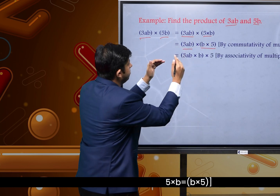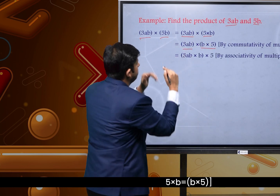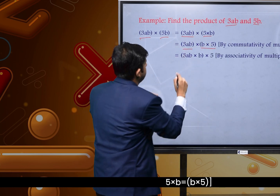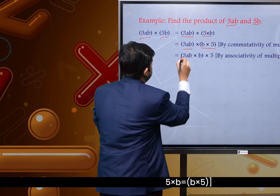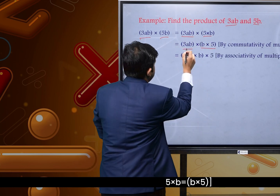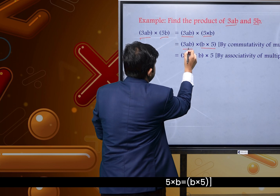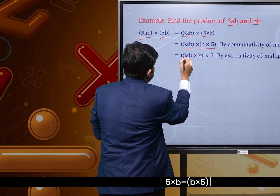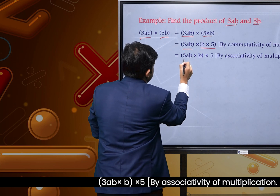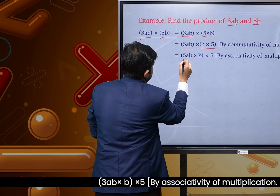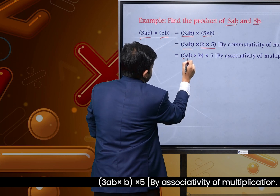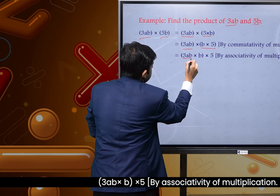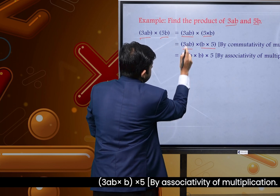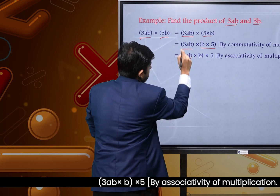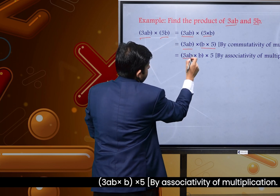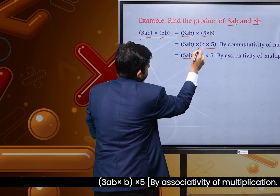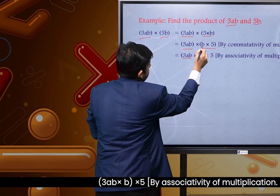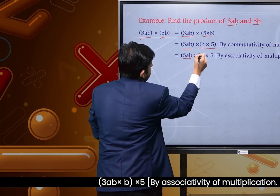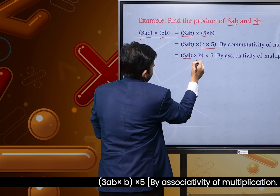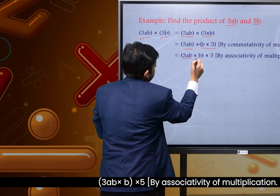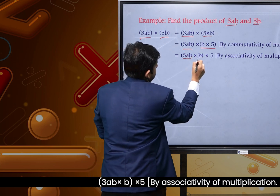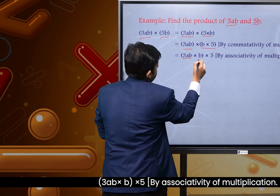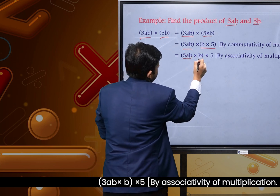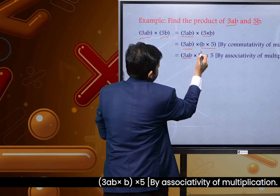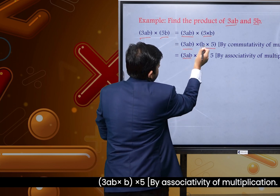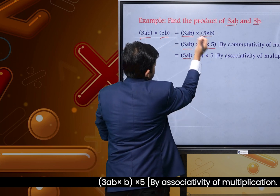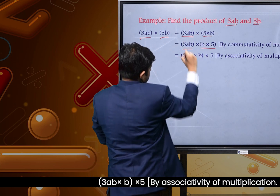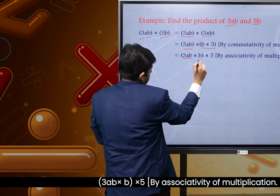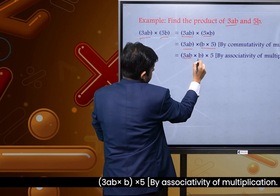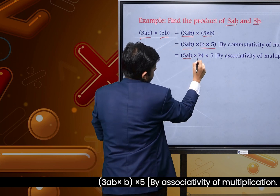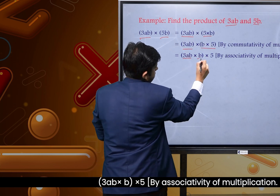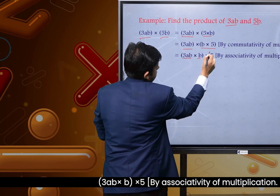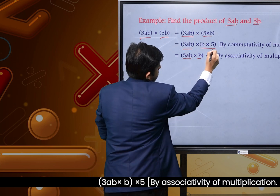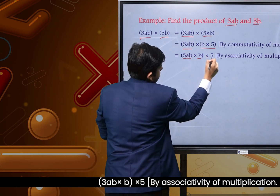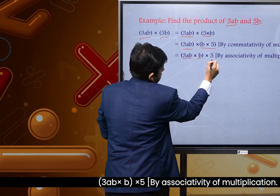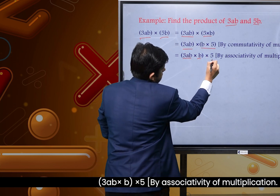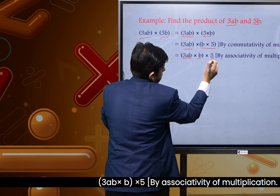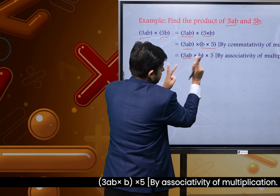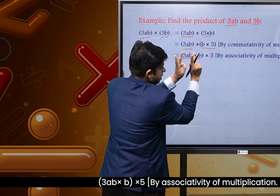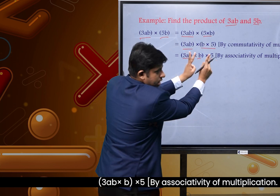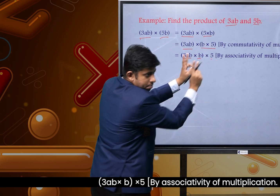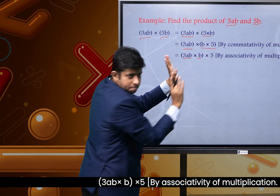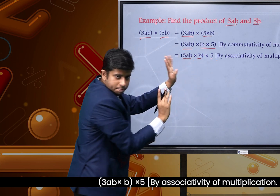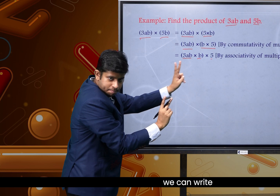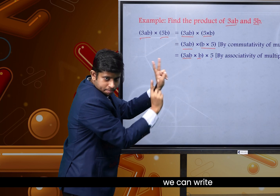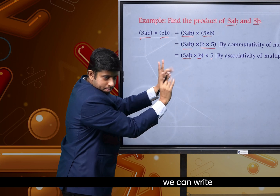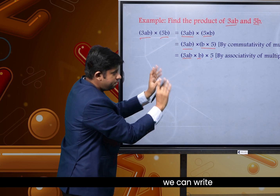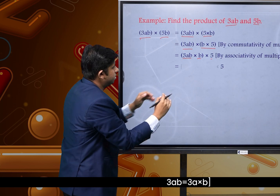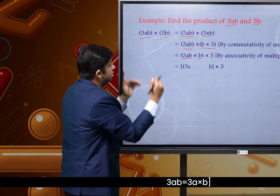5. 3ab into b into 5. By associativity of multiplication, we can write